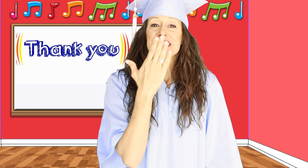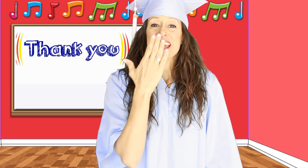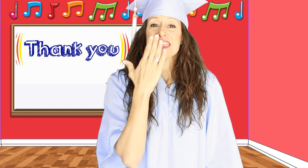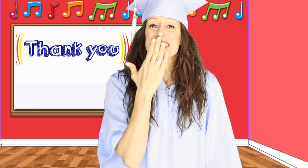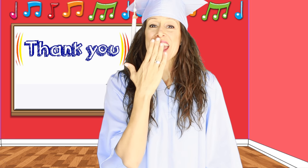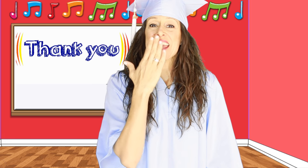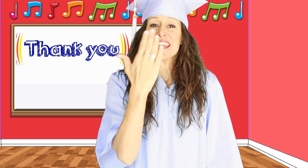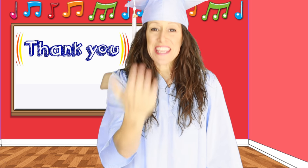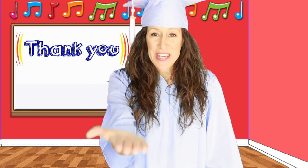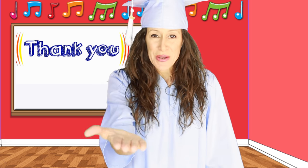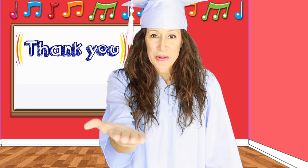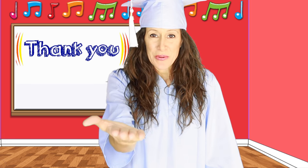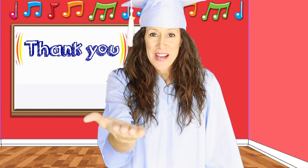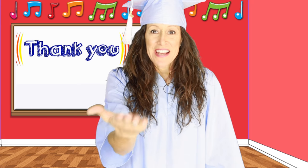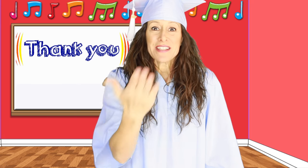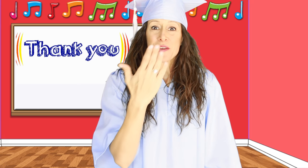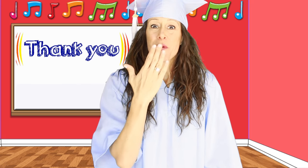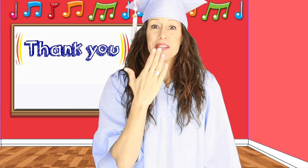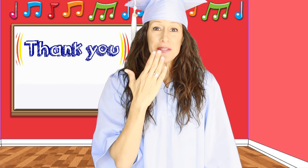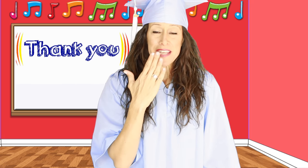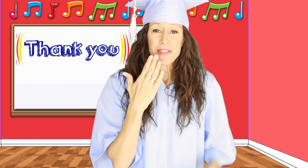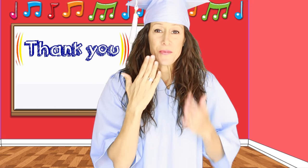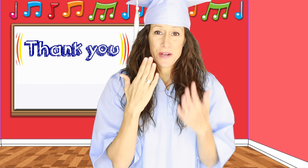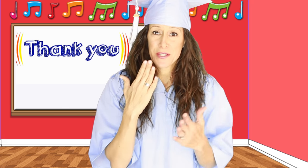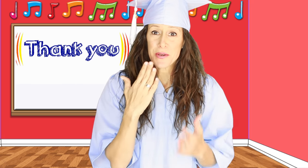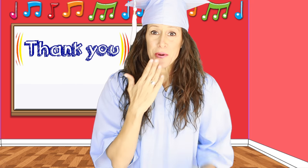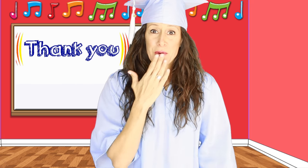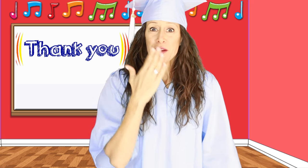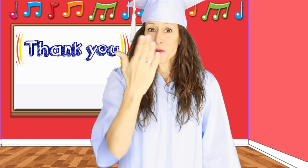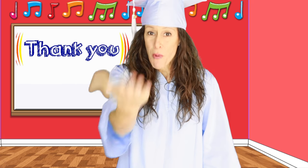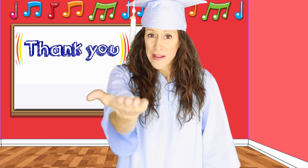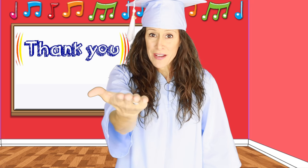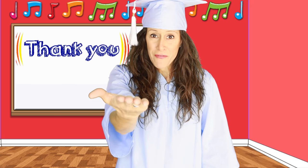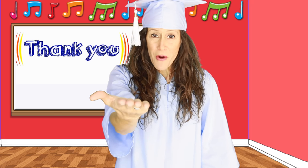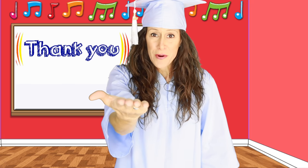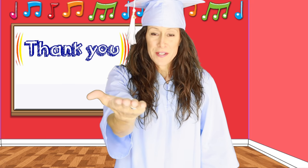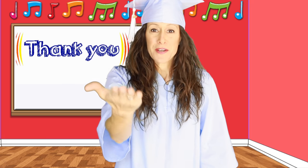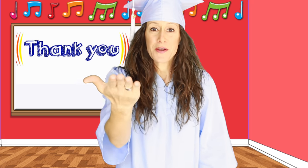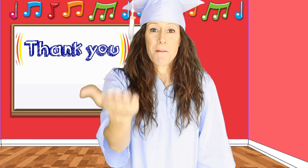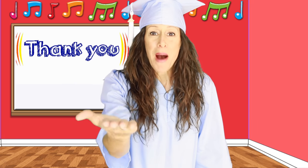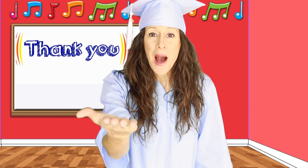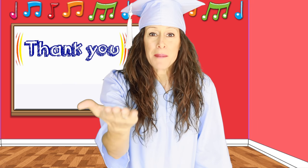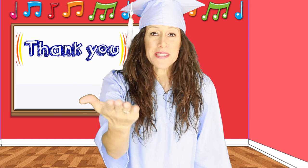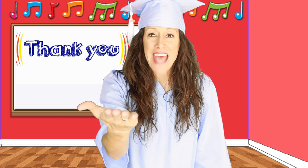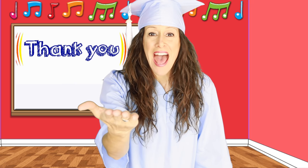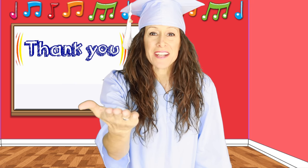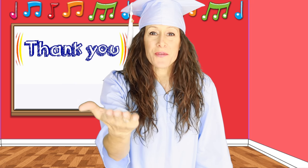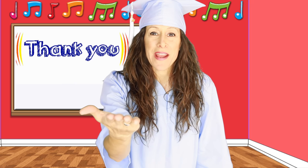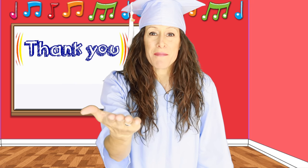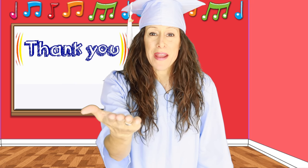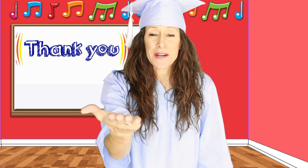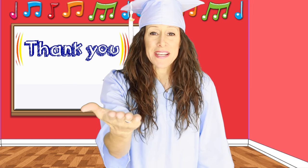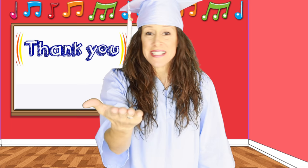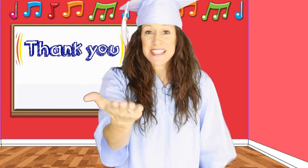say thank you. So when you say the word you, you're pointing forward to your mom, dad, grandparents,